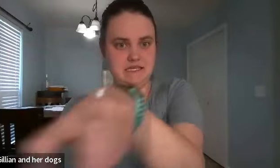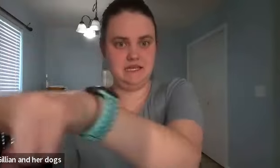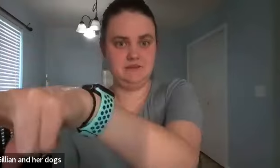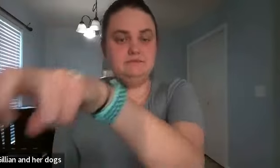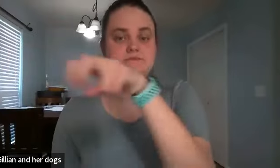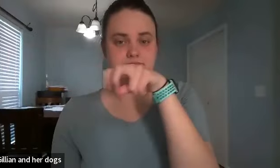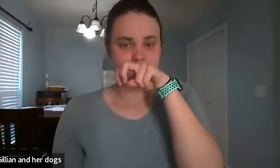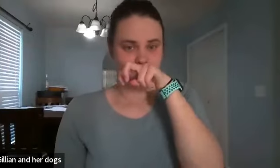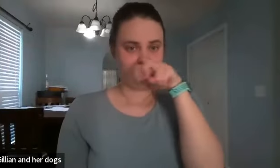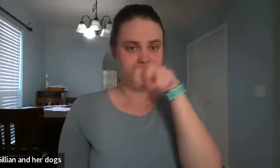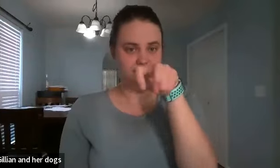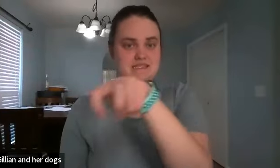Snake. Snake.